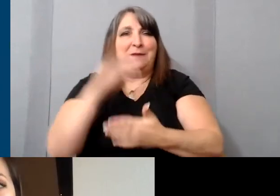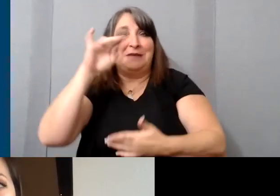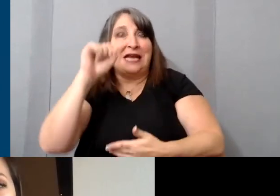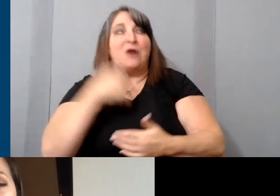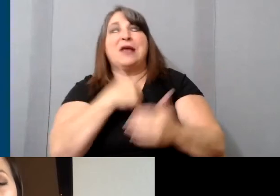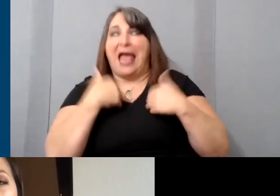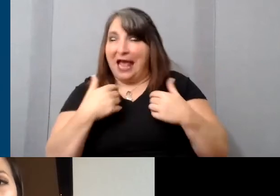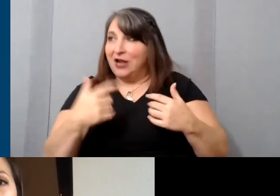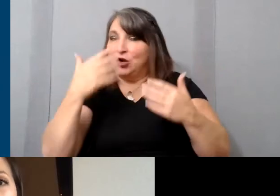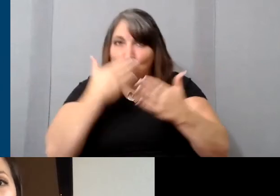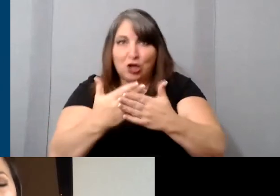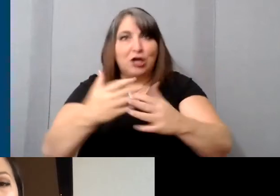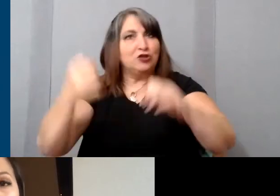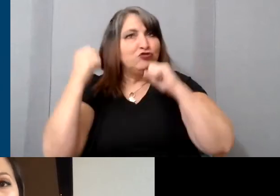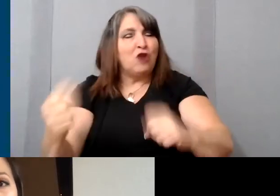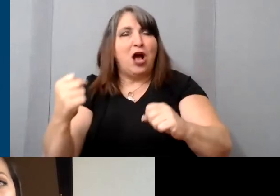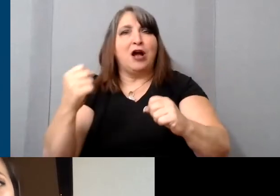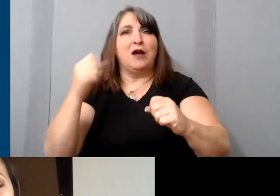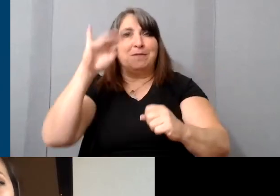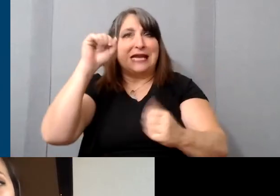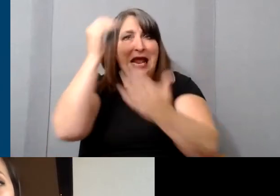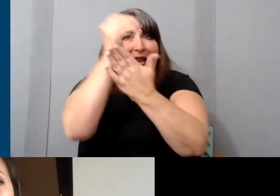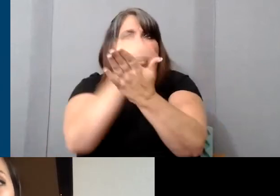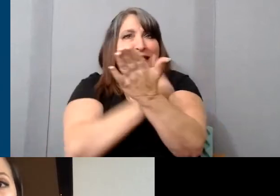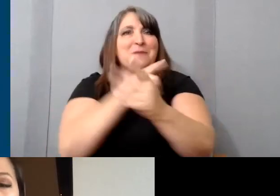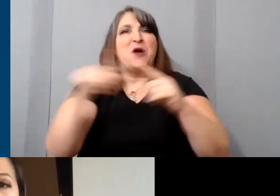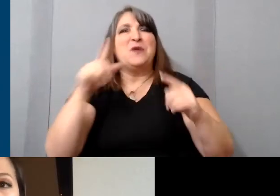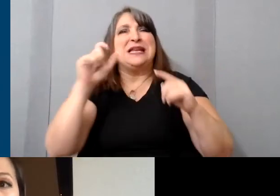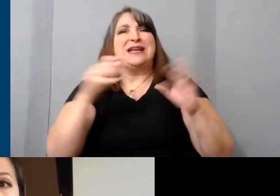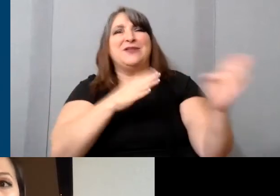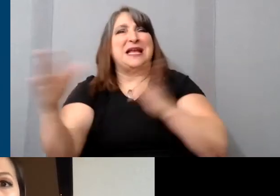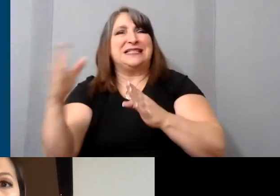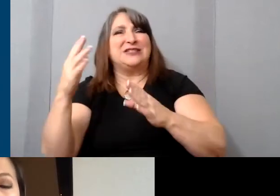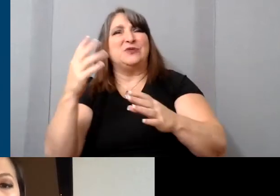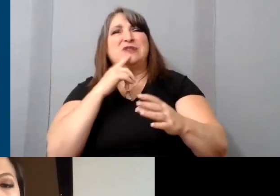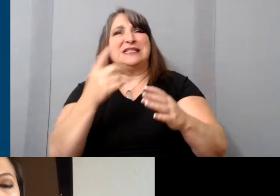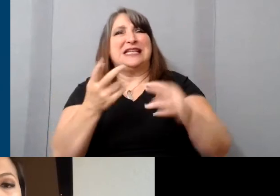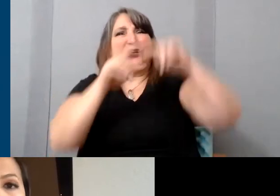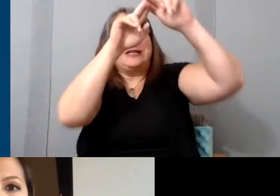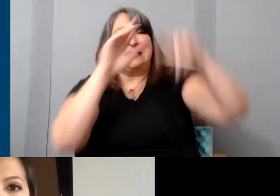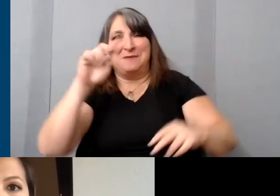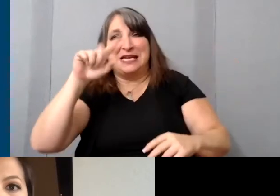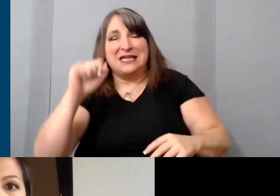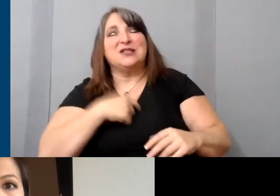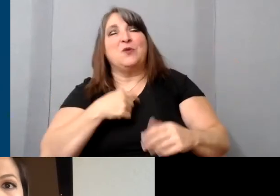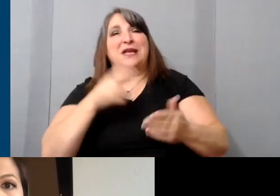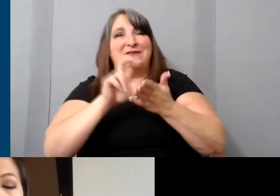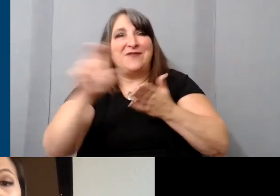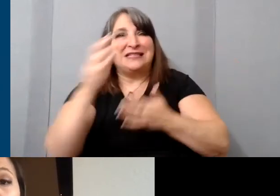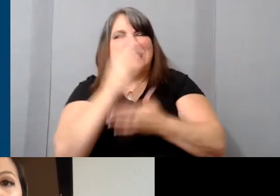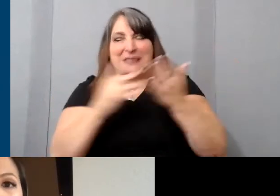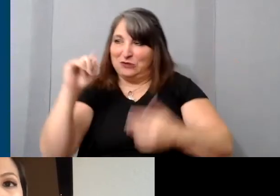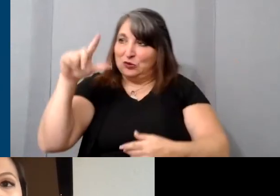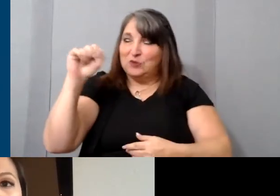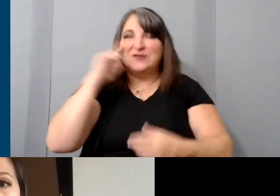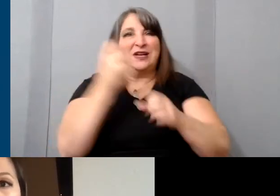media list, but what we needed was the operational tools to be able to gain some ground with the media. So we invested into the essential tools to get